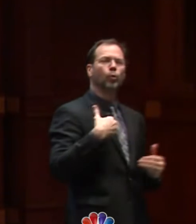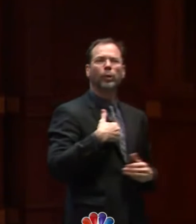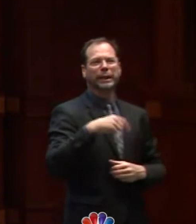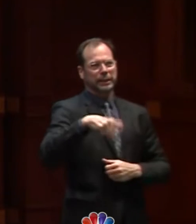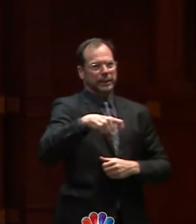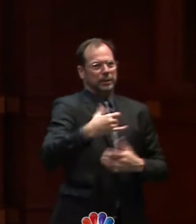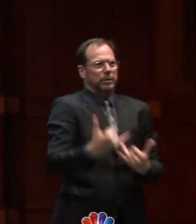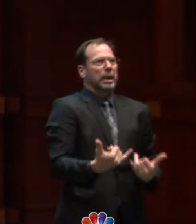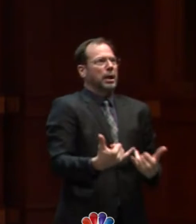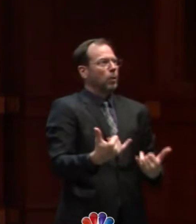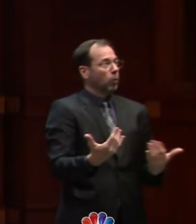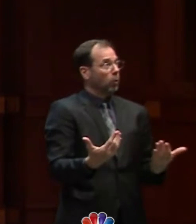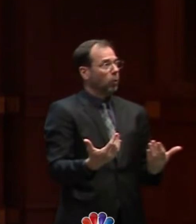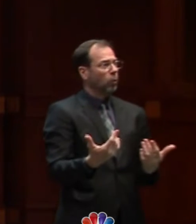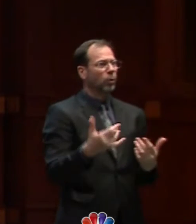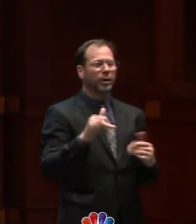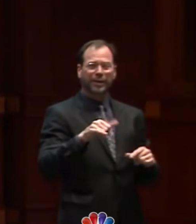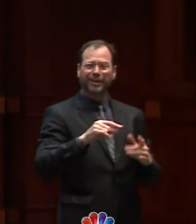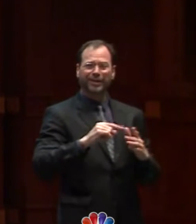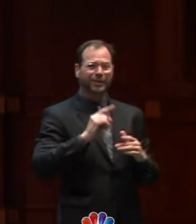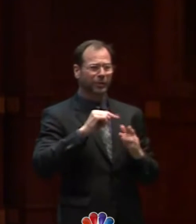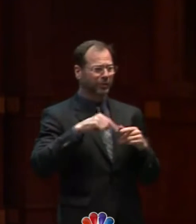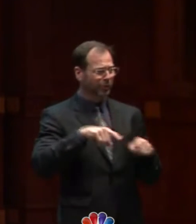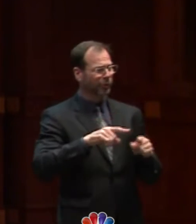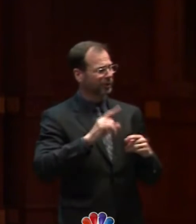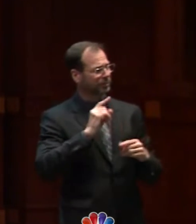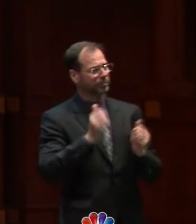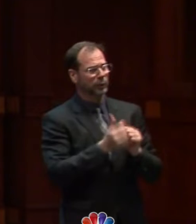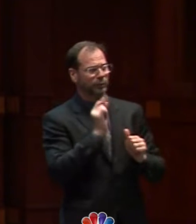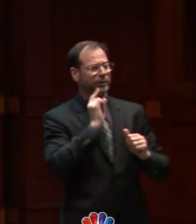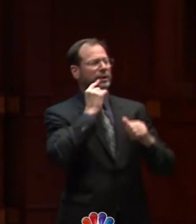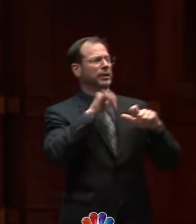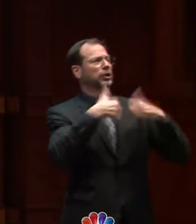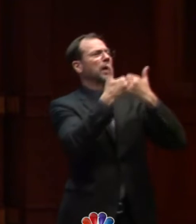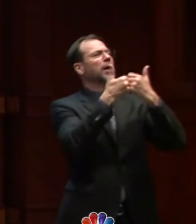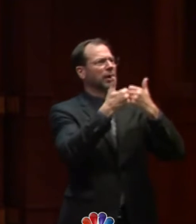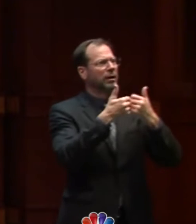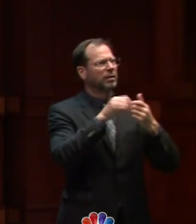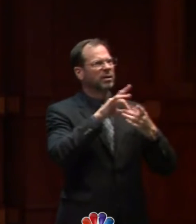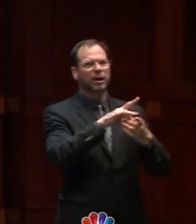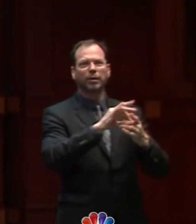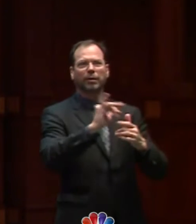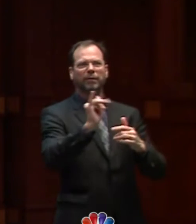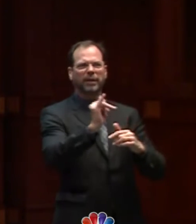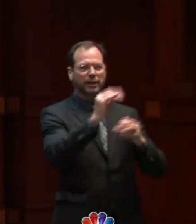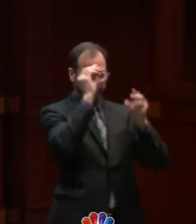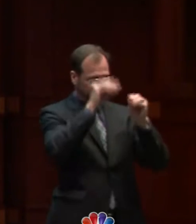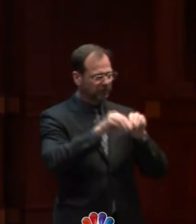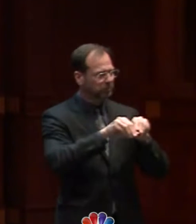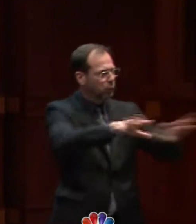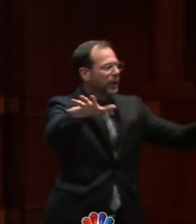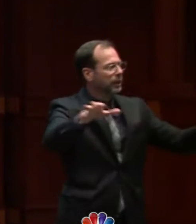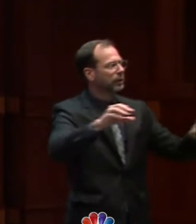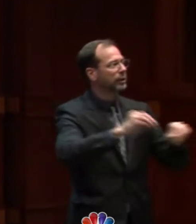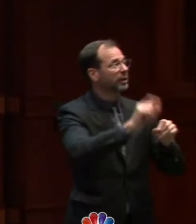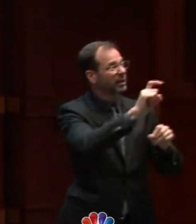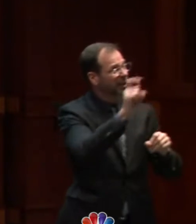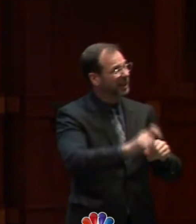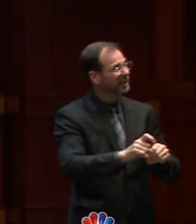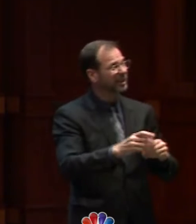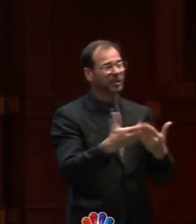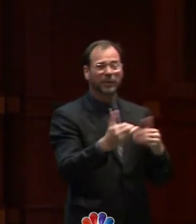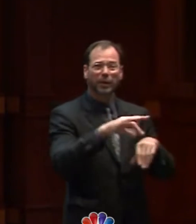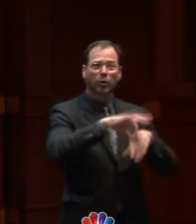needed at this time of the greatest challenge we've ever faced with regard to an infectious disease in the state of Texas, or really